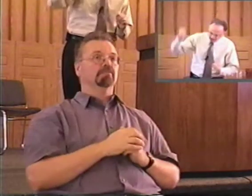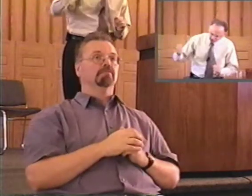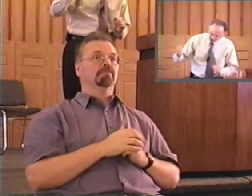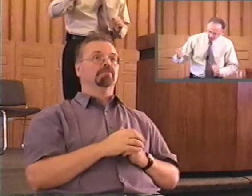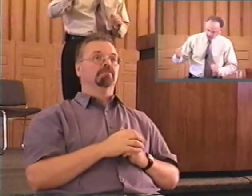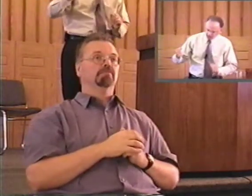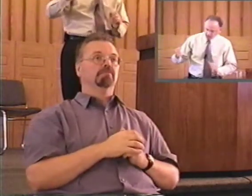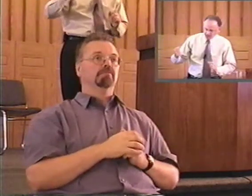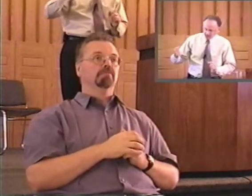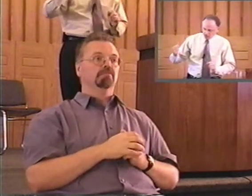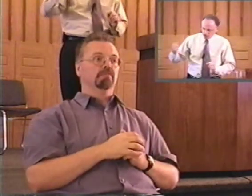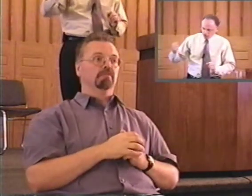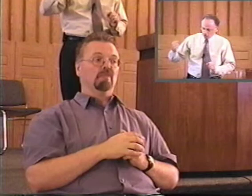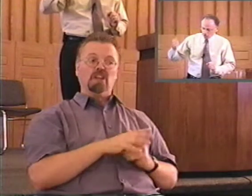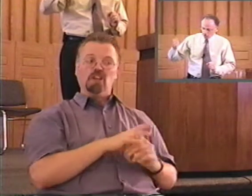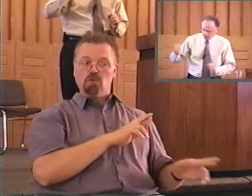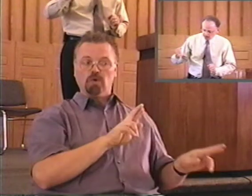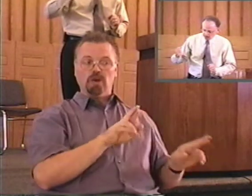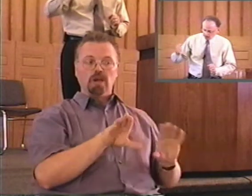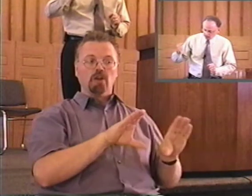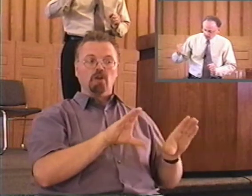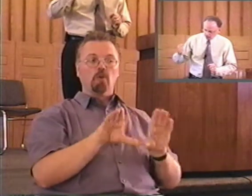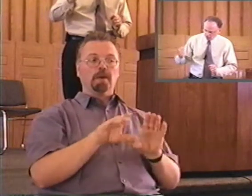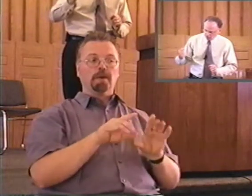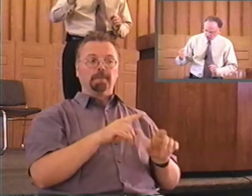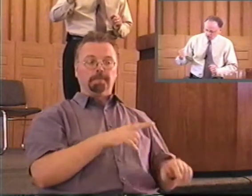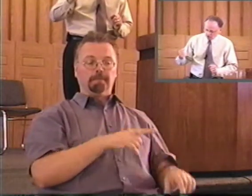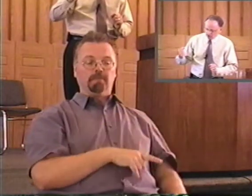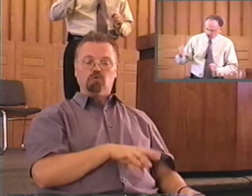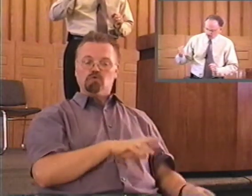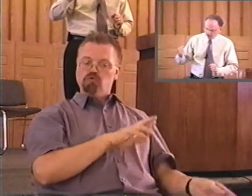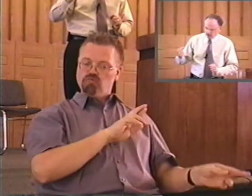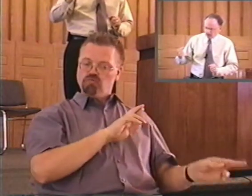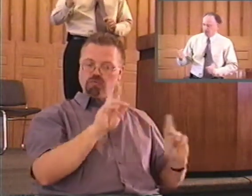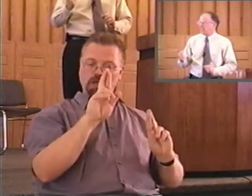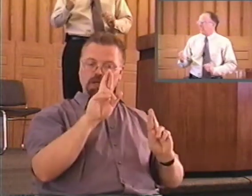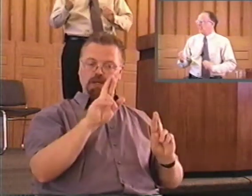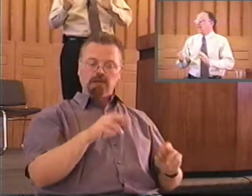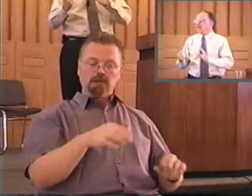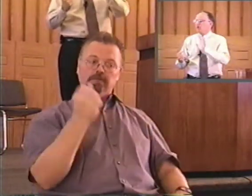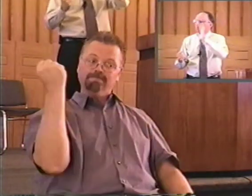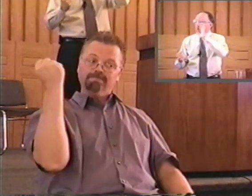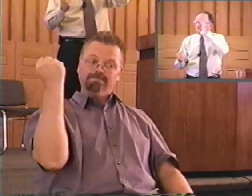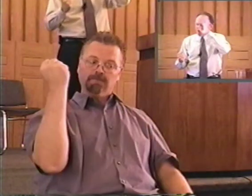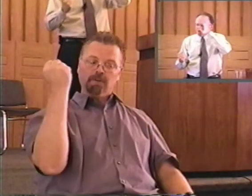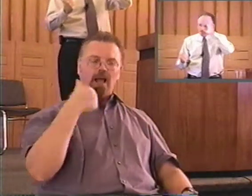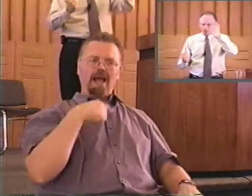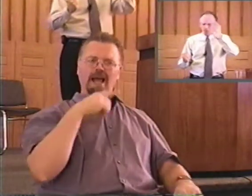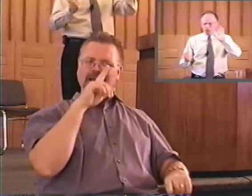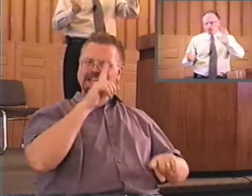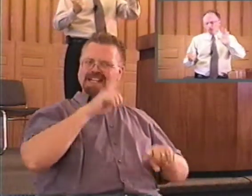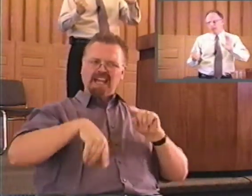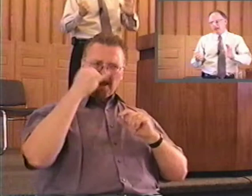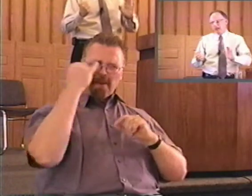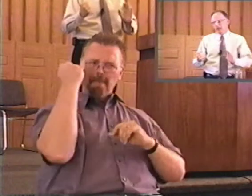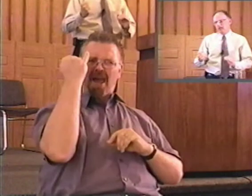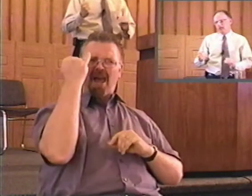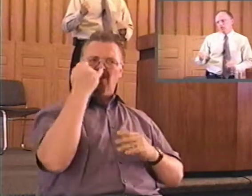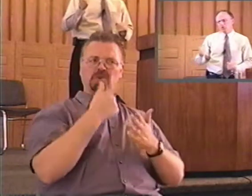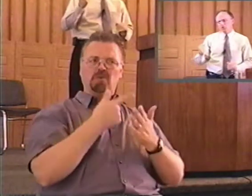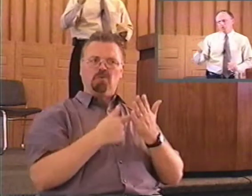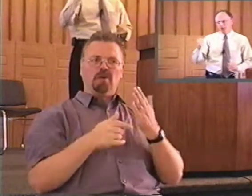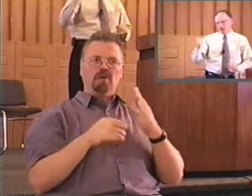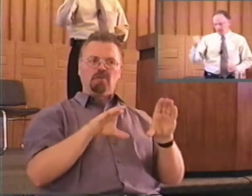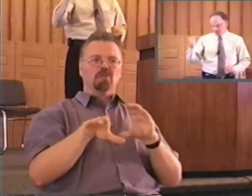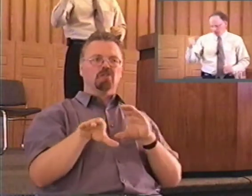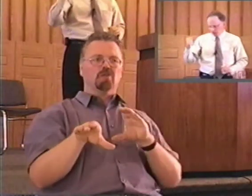to plunge that knife right into the heart of Isaac. I can't even imagine what it would be